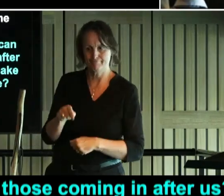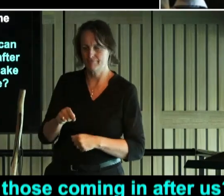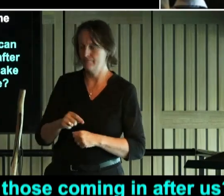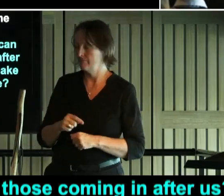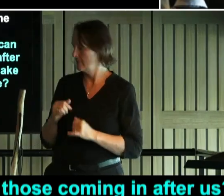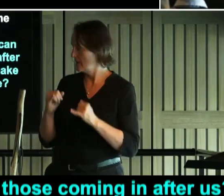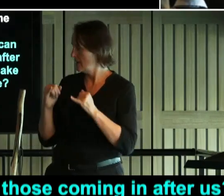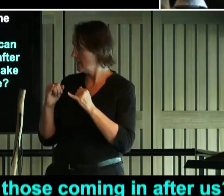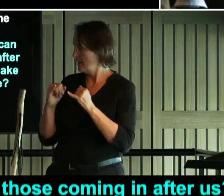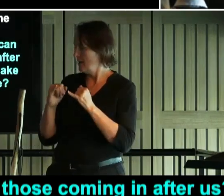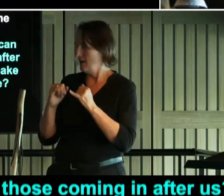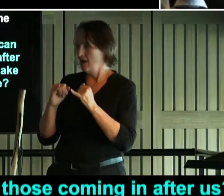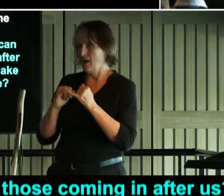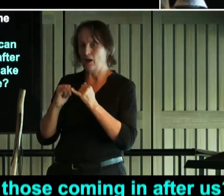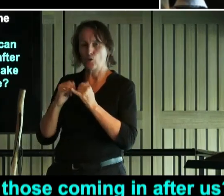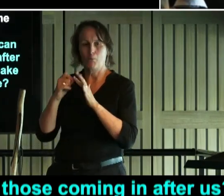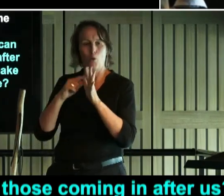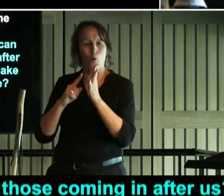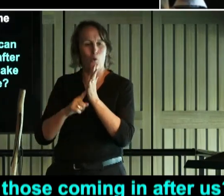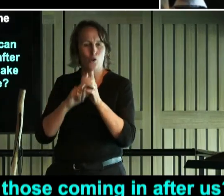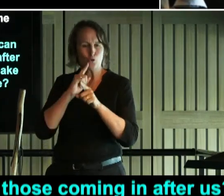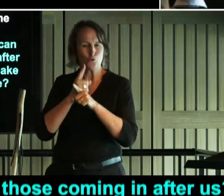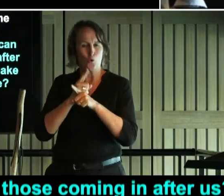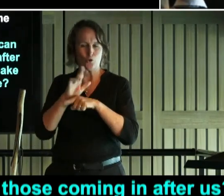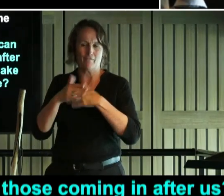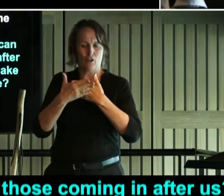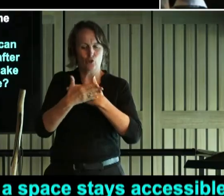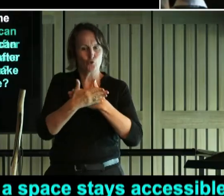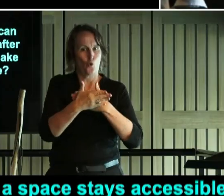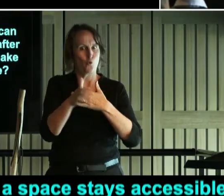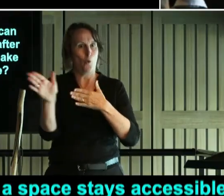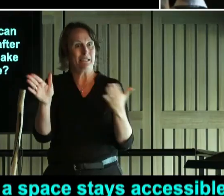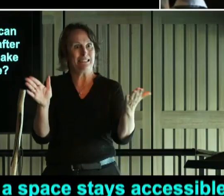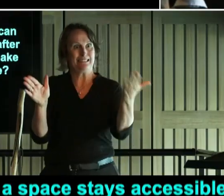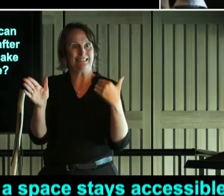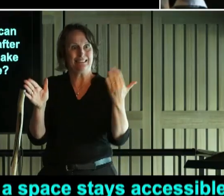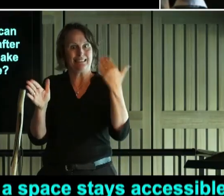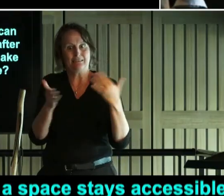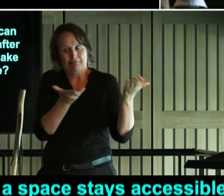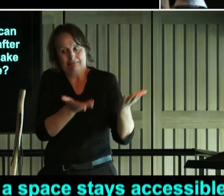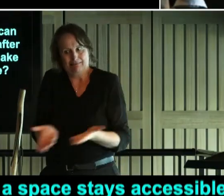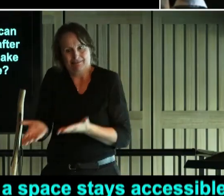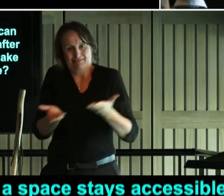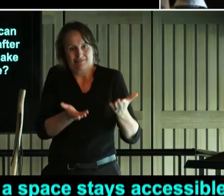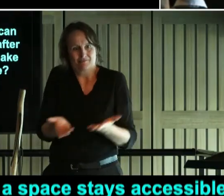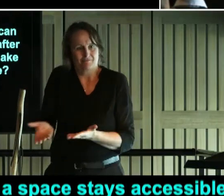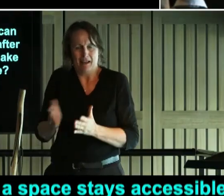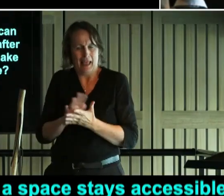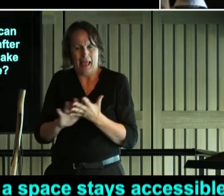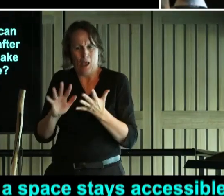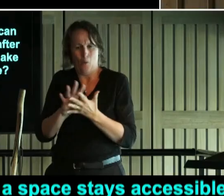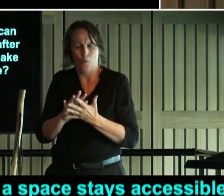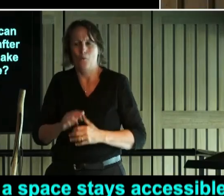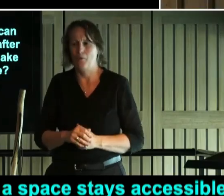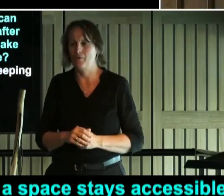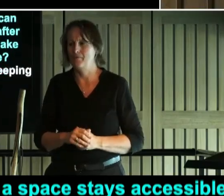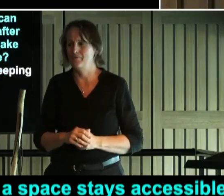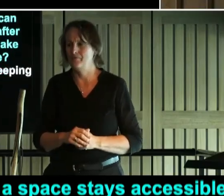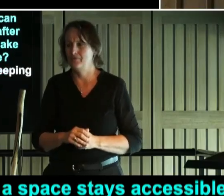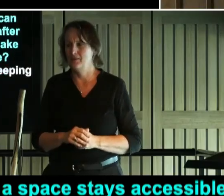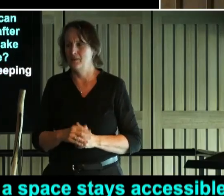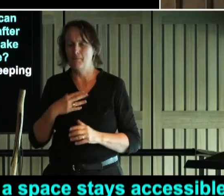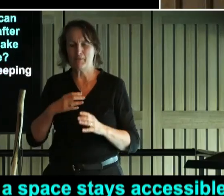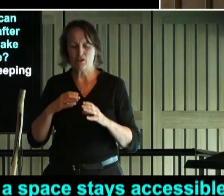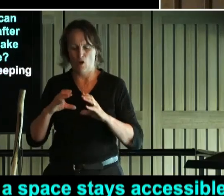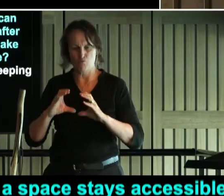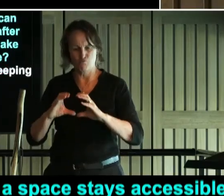Uncle Paul, you spoke about keeping the door jammed open for others. How do you do that? Look, I think by wedging a brick in it,